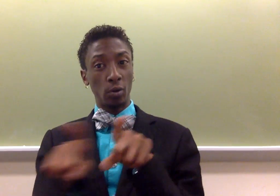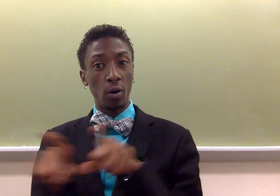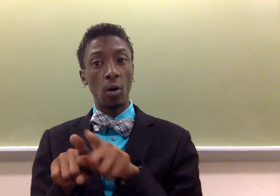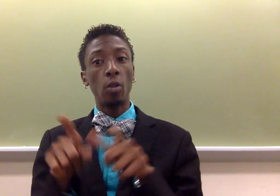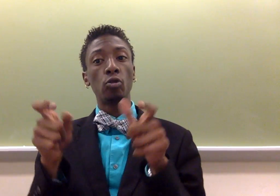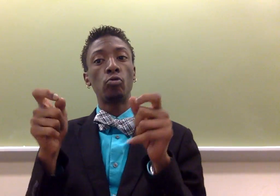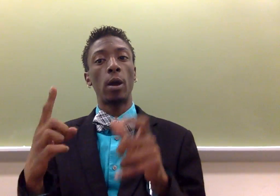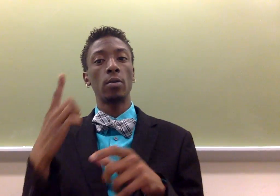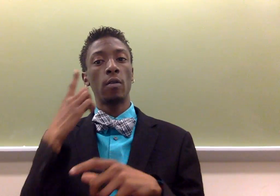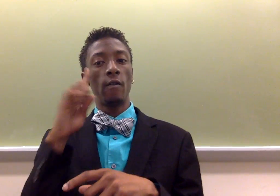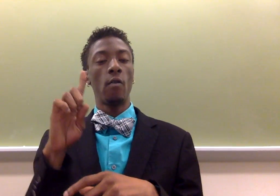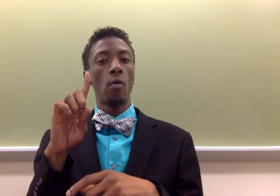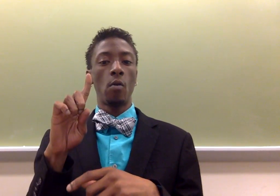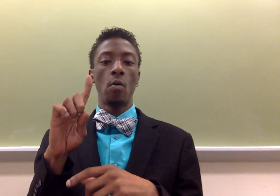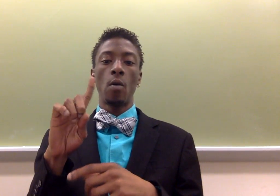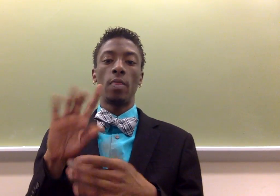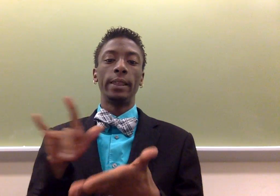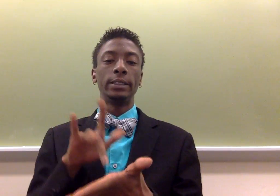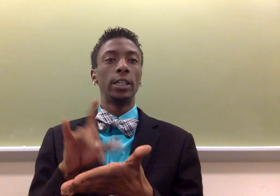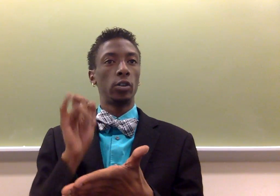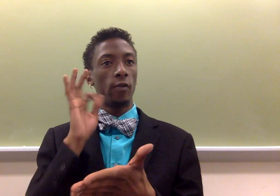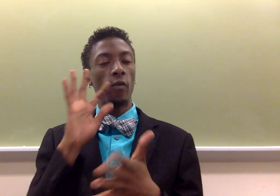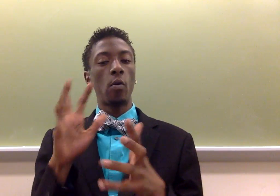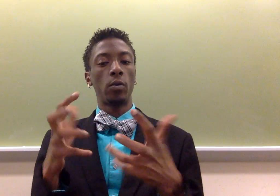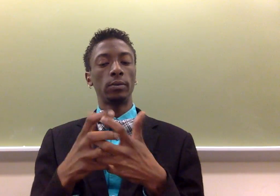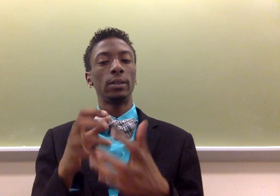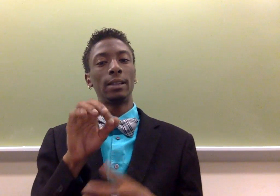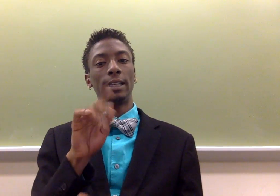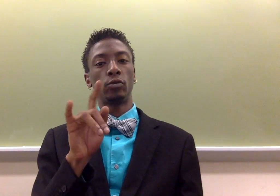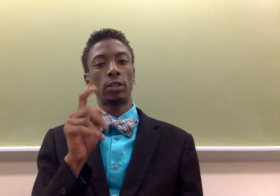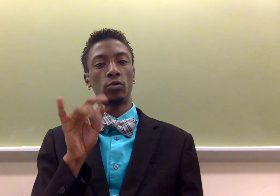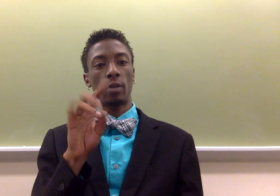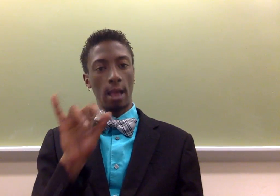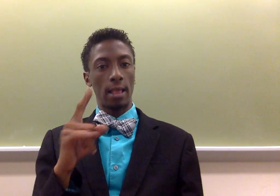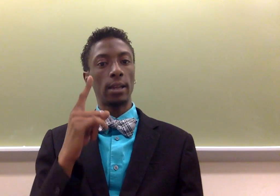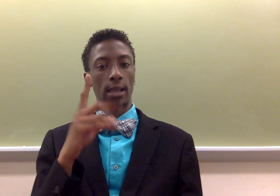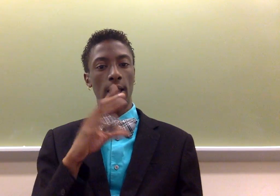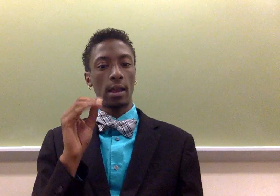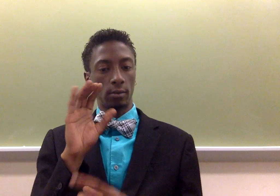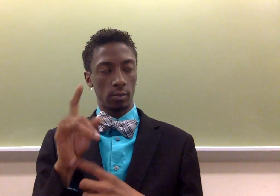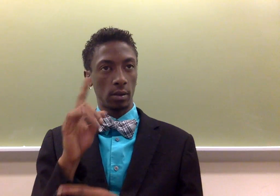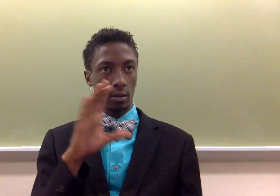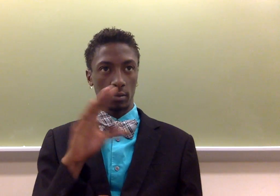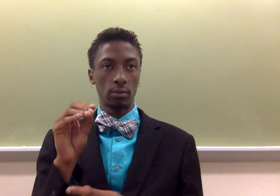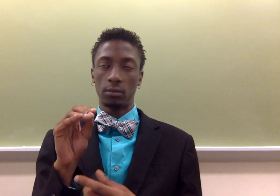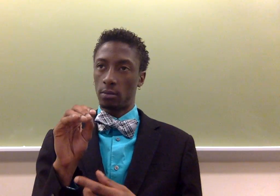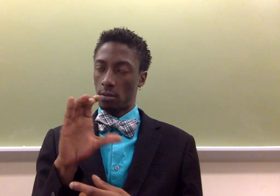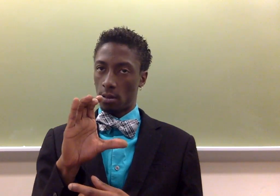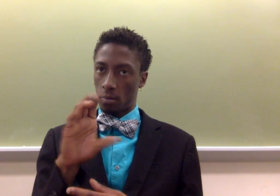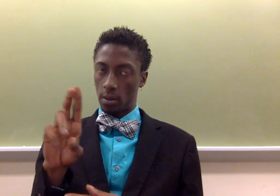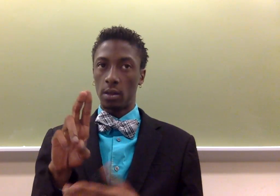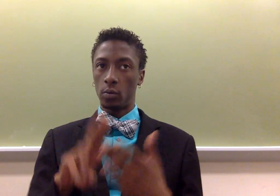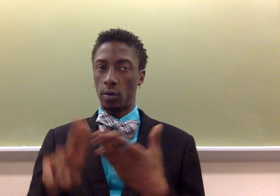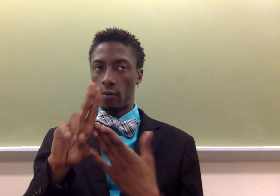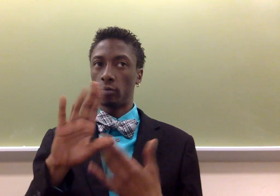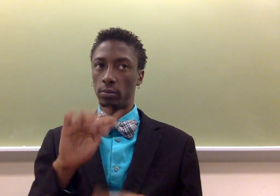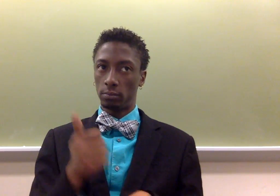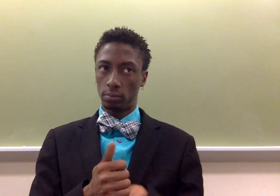of the Center of Intersectionality and Social Policy at Columbia University, which she co-founded in 2011, and also the co-founder of the